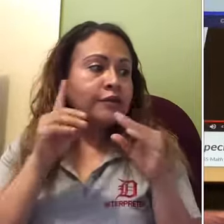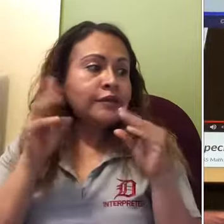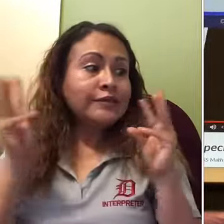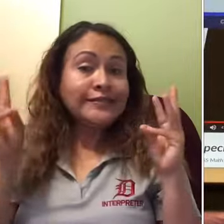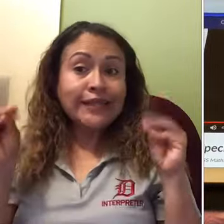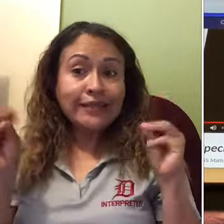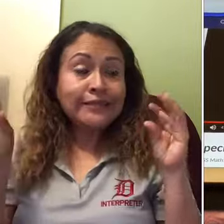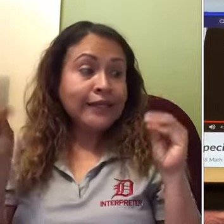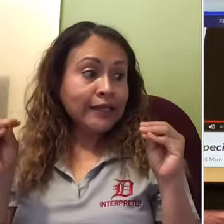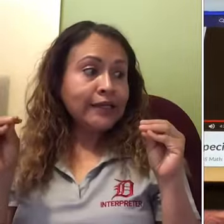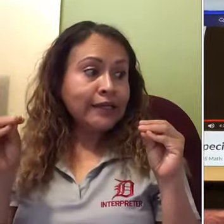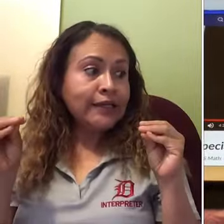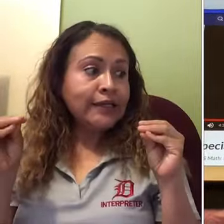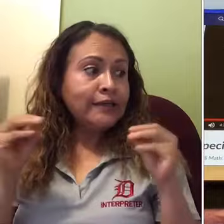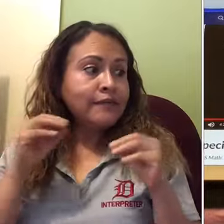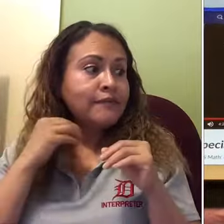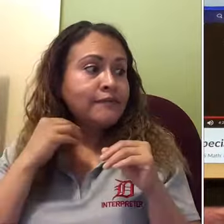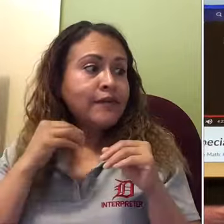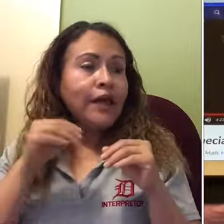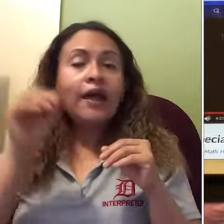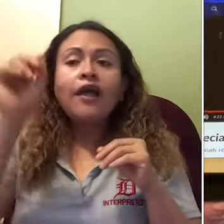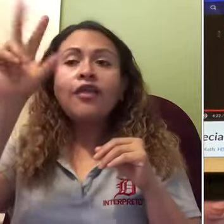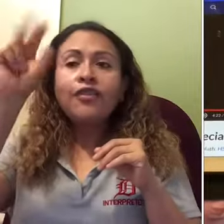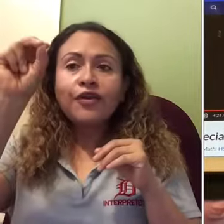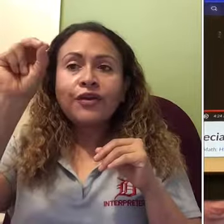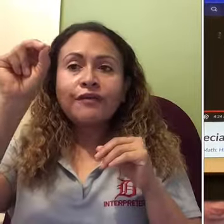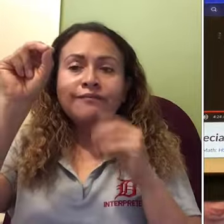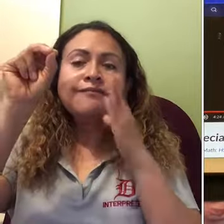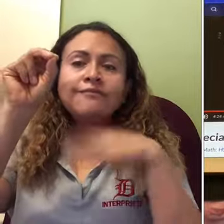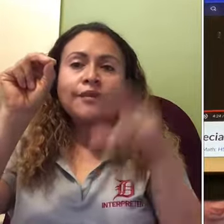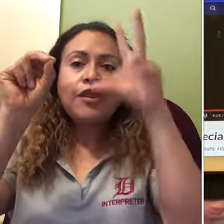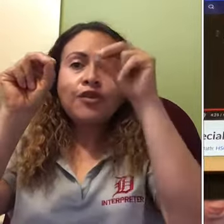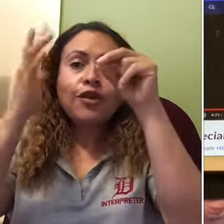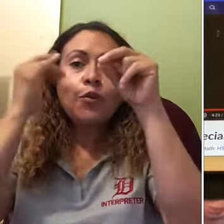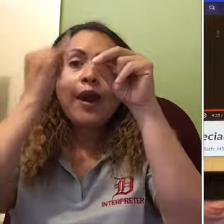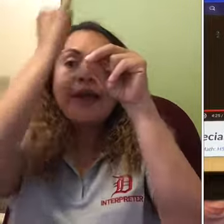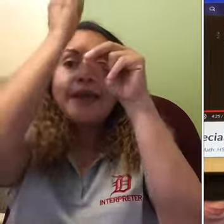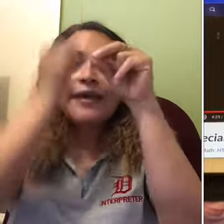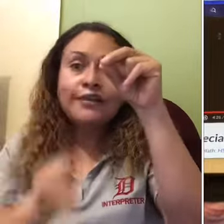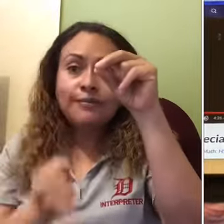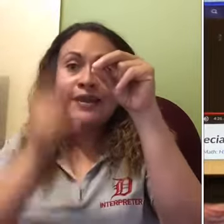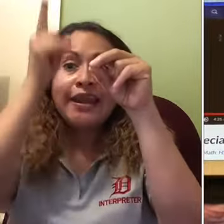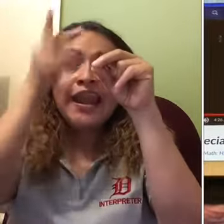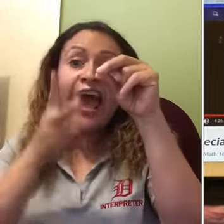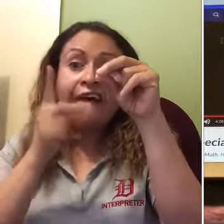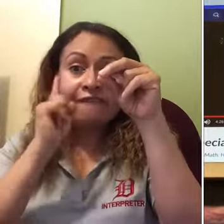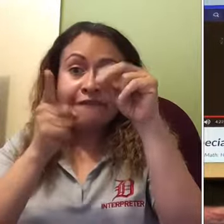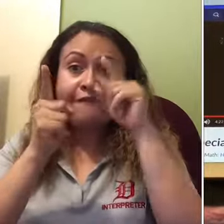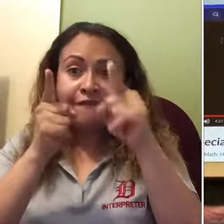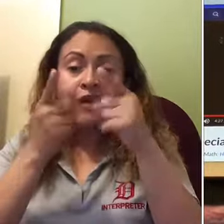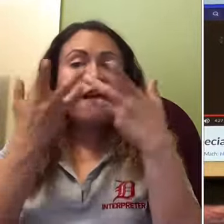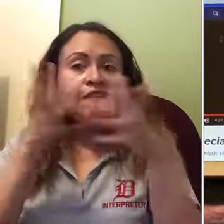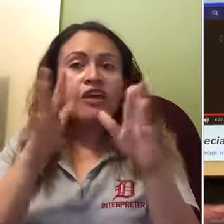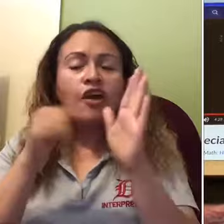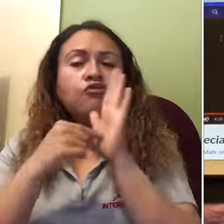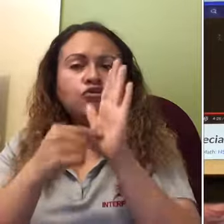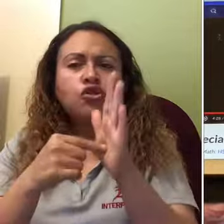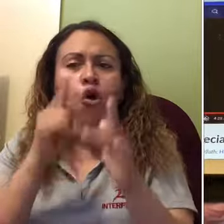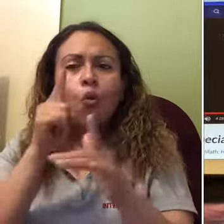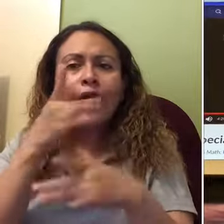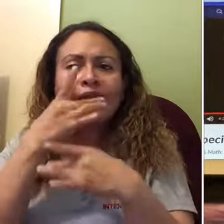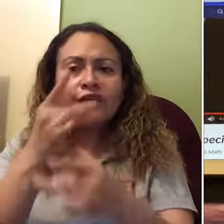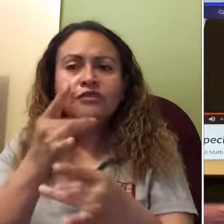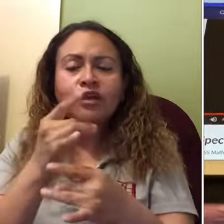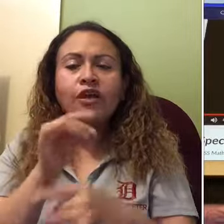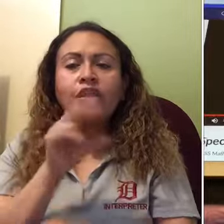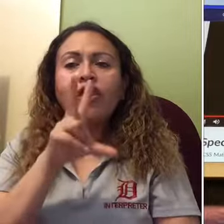and they add up to 60, this is going to be a 30 degrees, and this is going to be 30 degrees. So we've already shown one of the interesting parts of a 30,